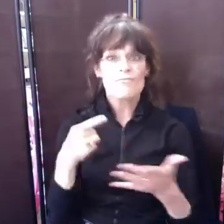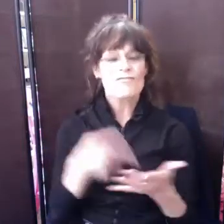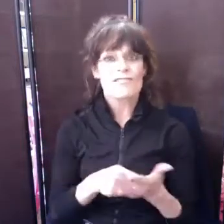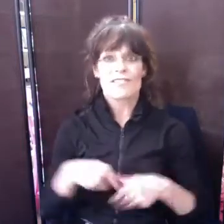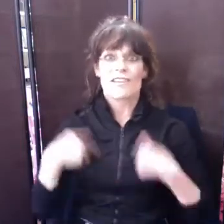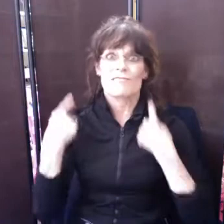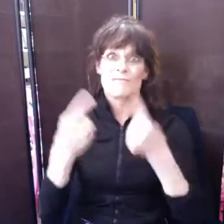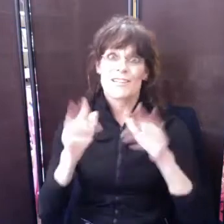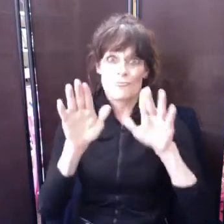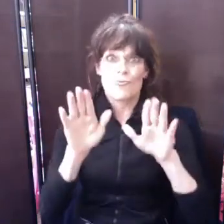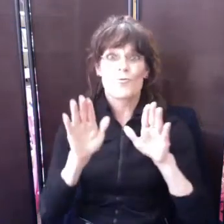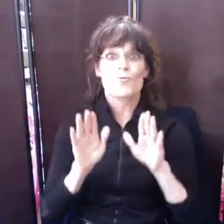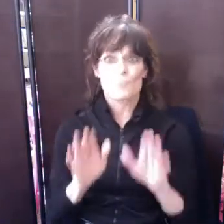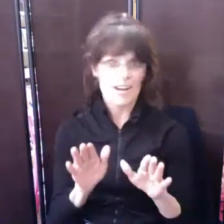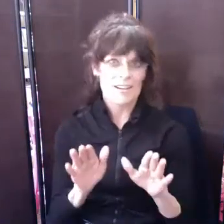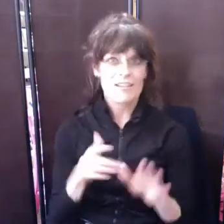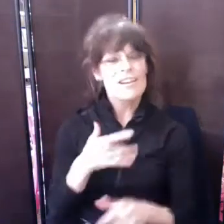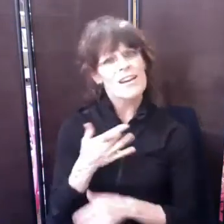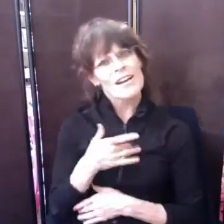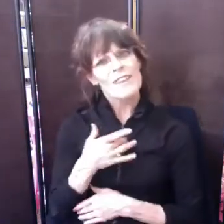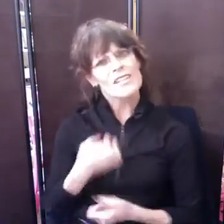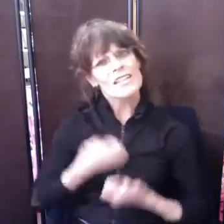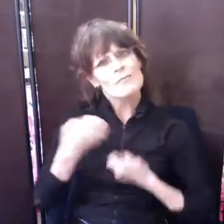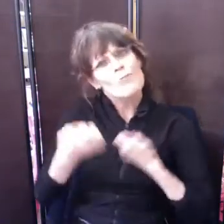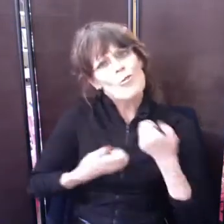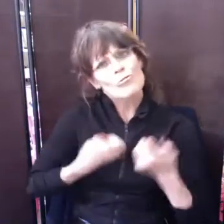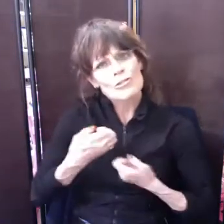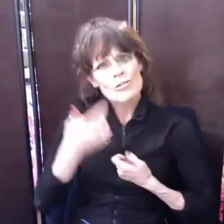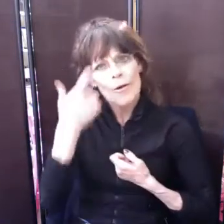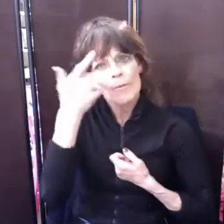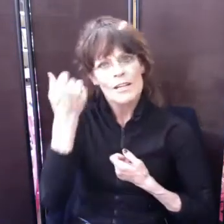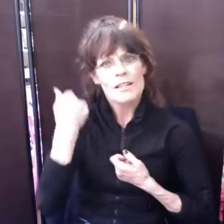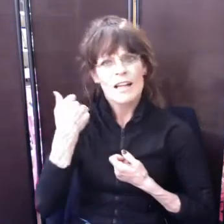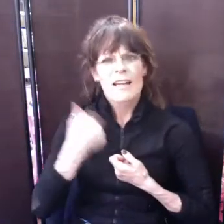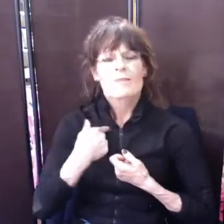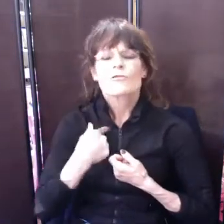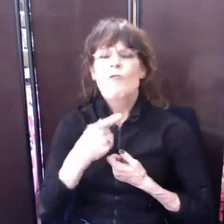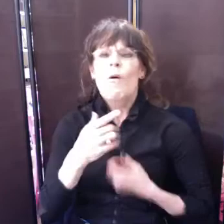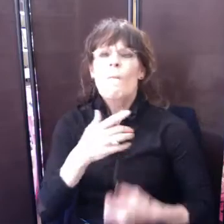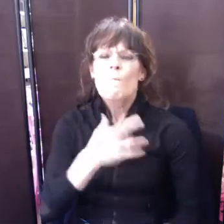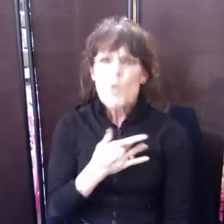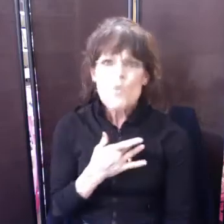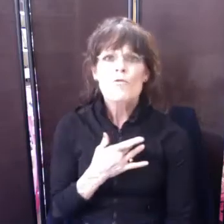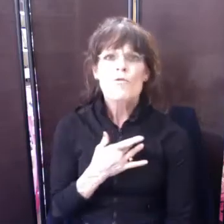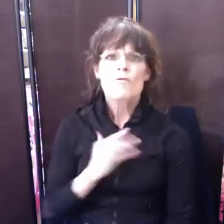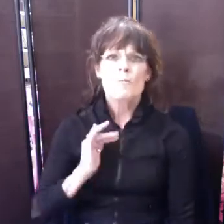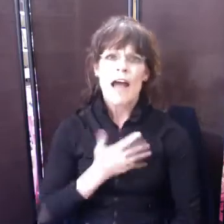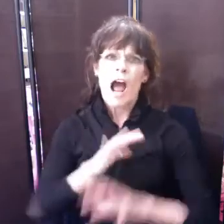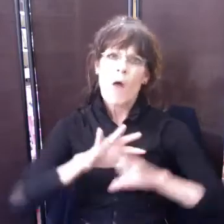Anyway, I'm feeling kind of emotional because I am so moved, by our worldwide fellowship of